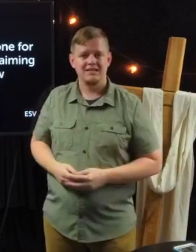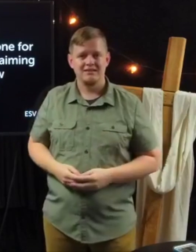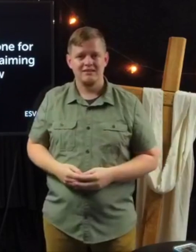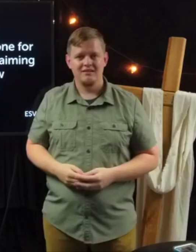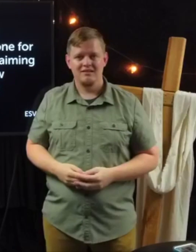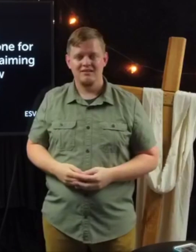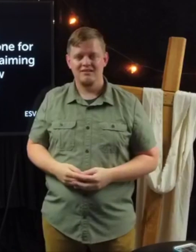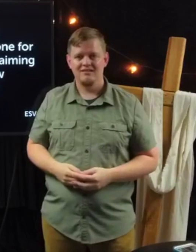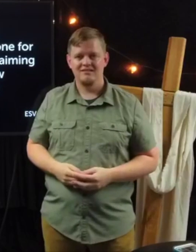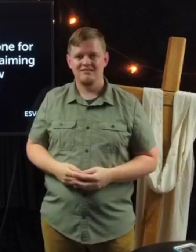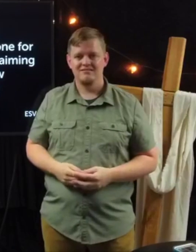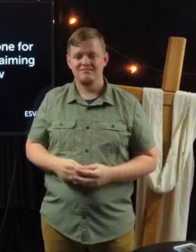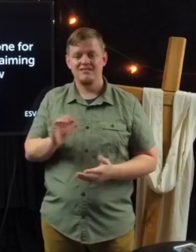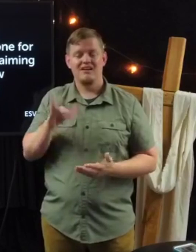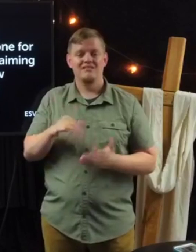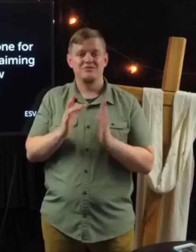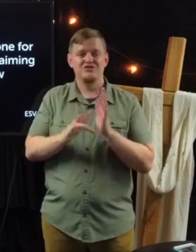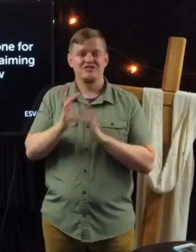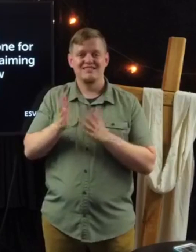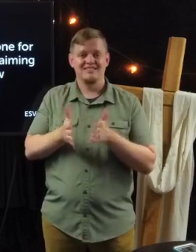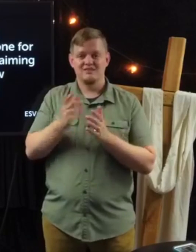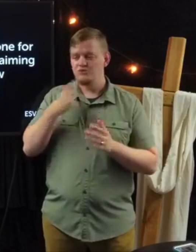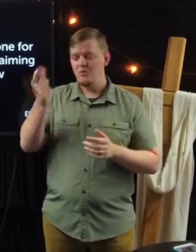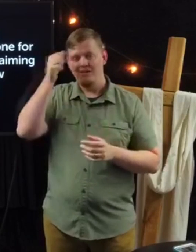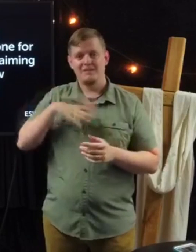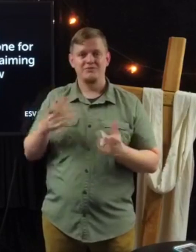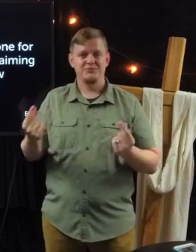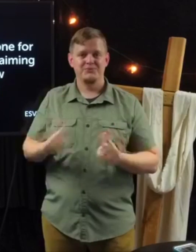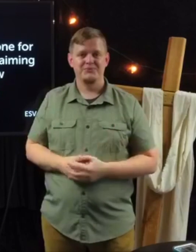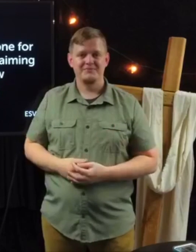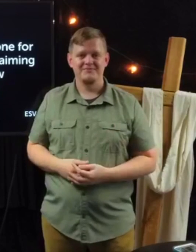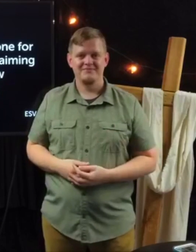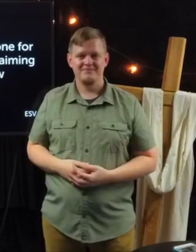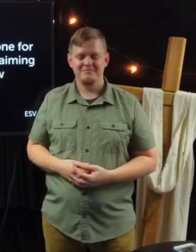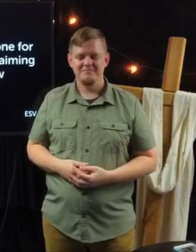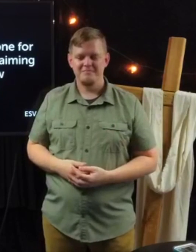And that's going to penetrate throughout his community. That's what Jesus told the man to do.